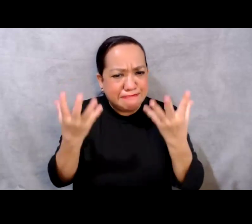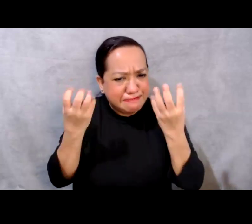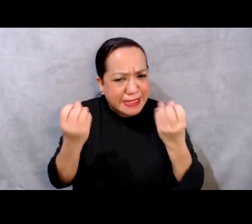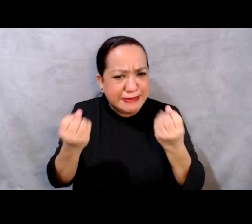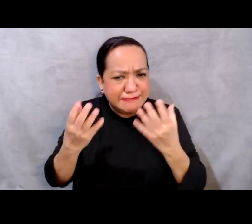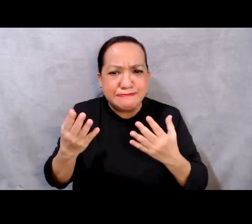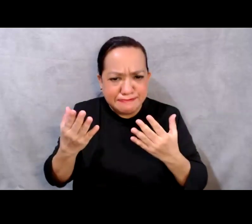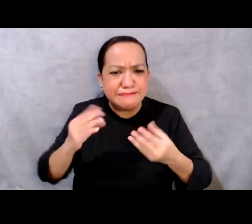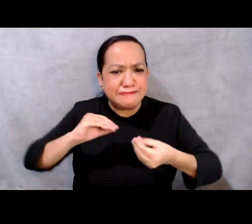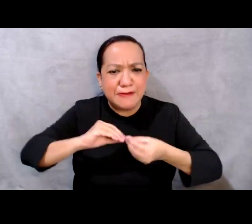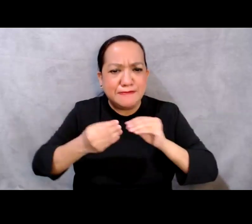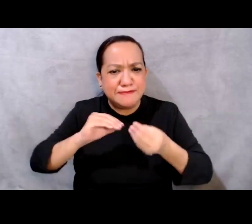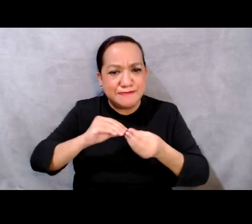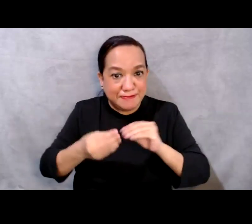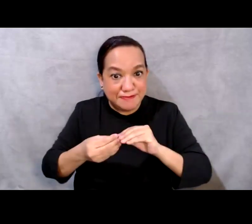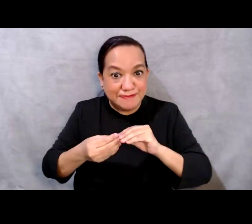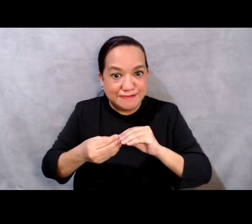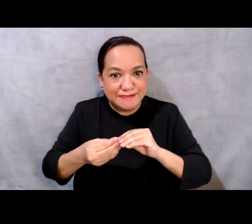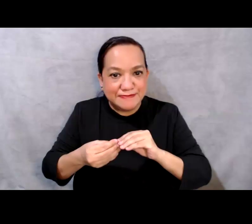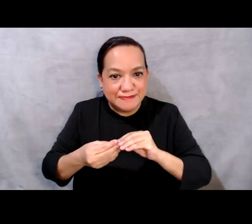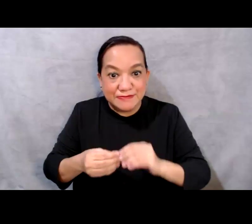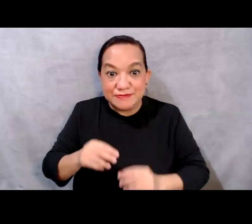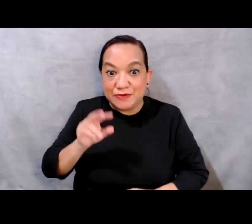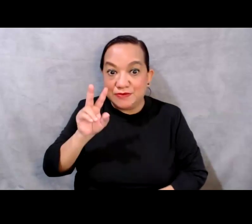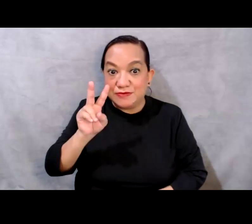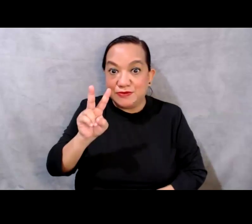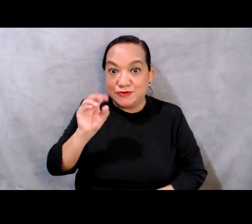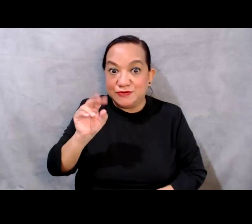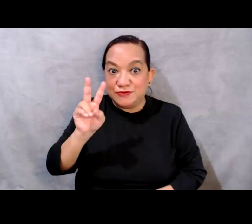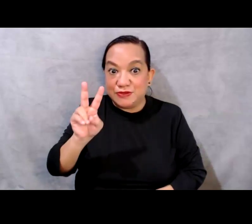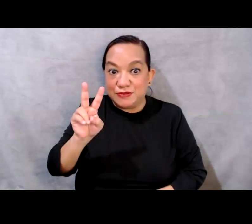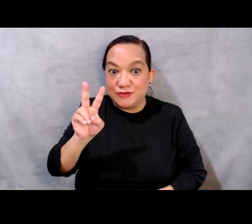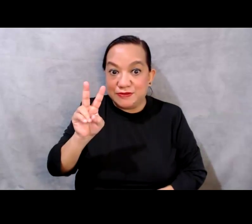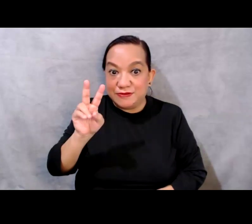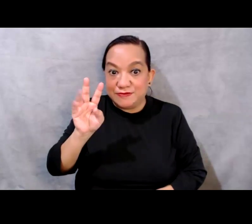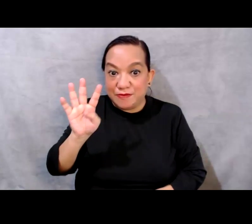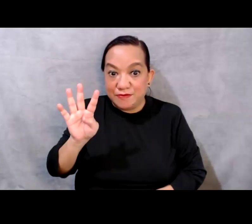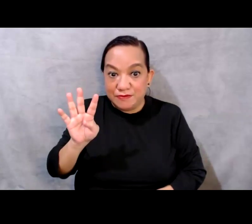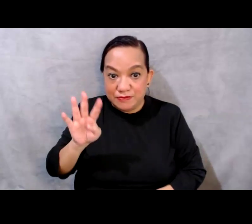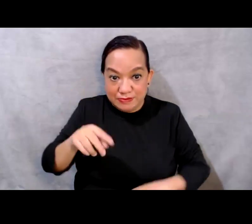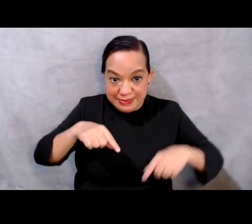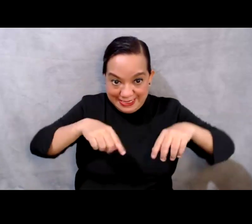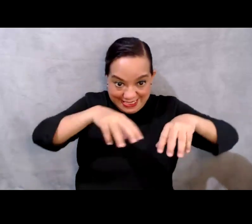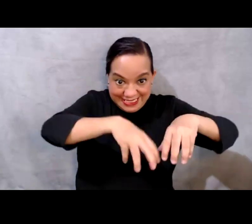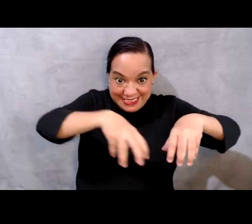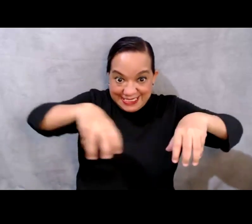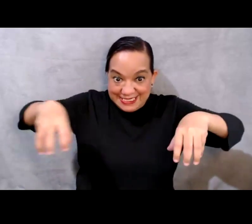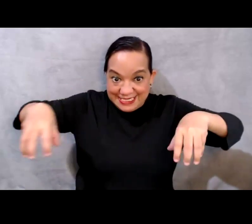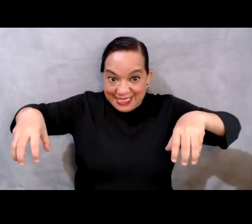2025 February, I accompanied some of the shopkeepers, about 15, who could gather up the courage and go to